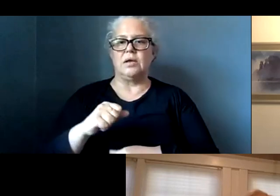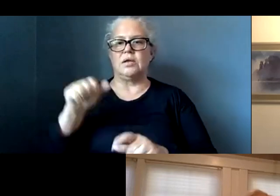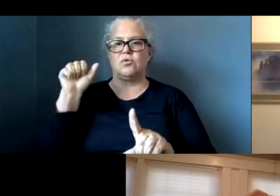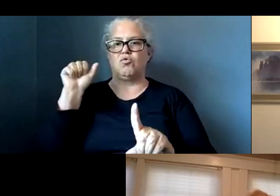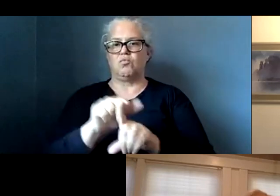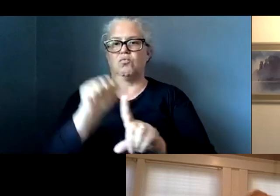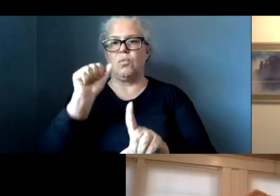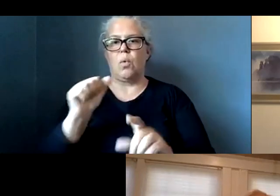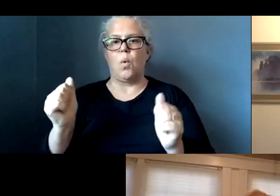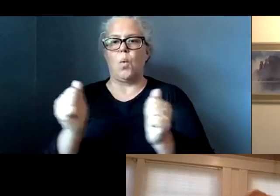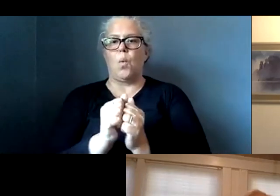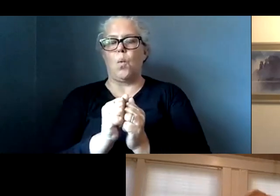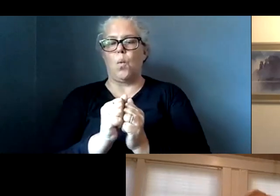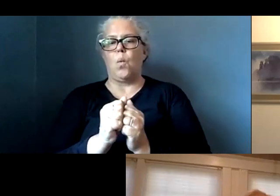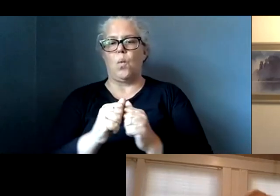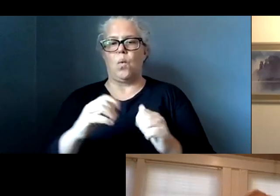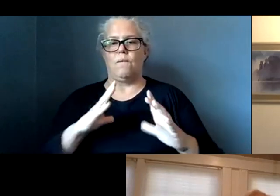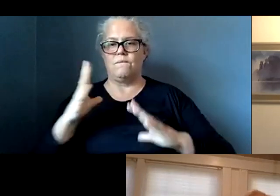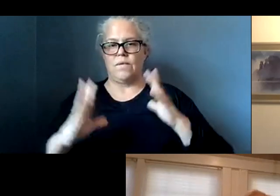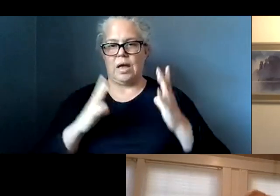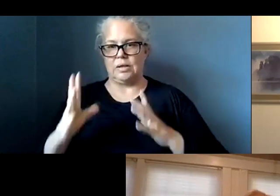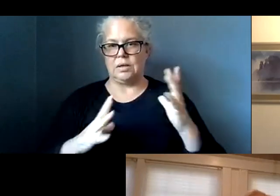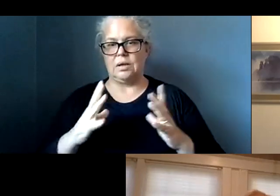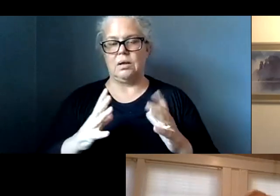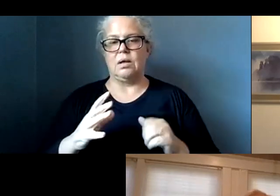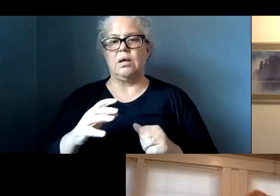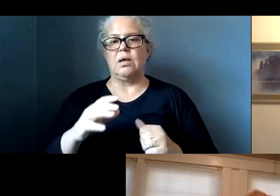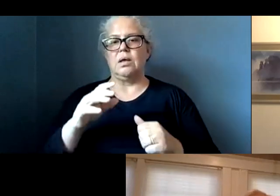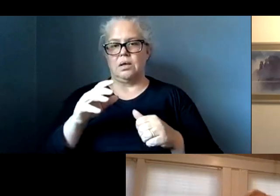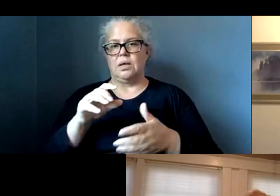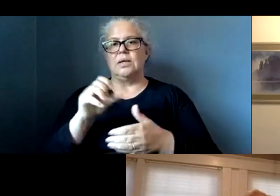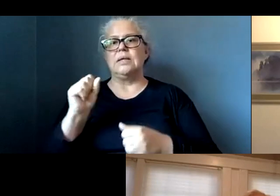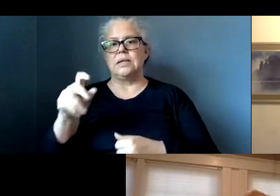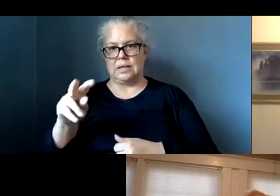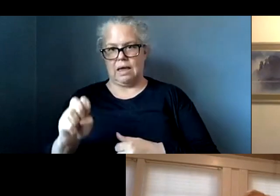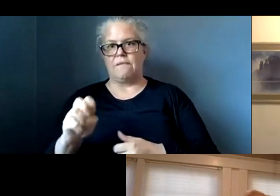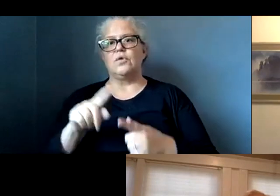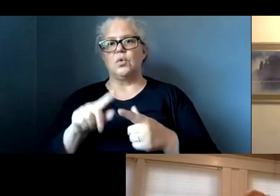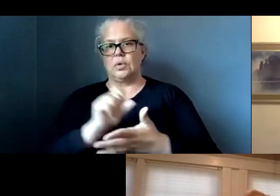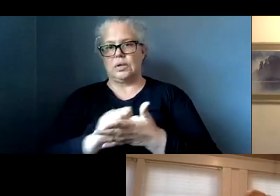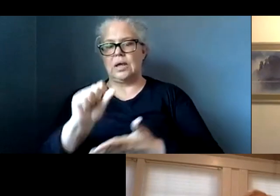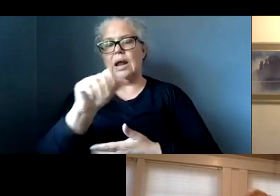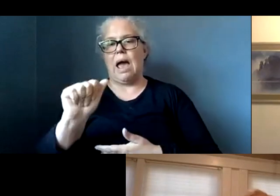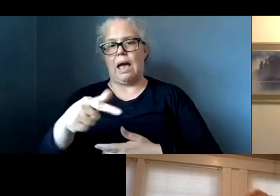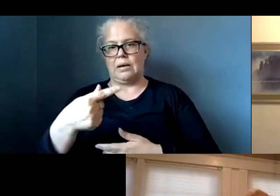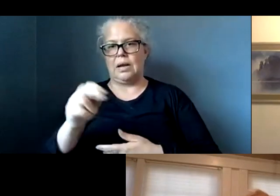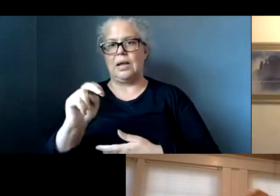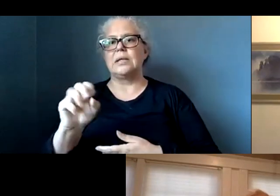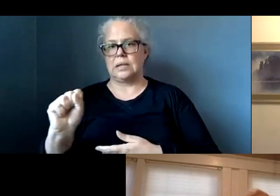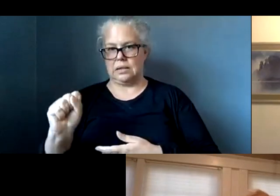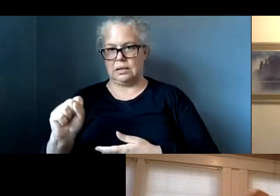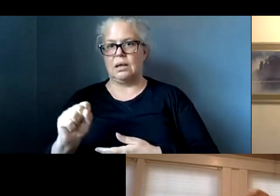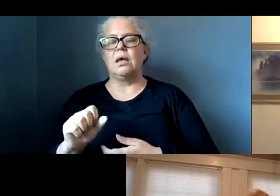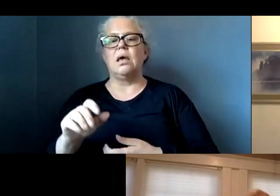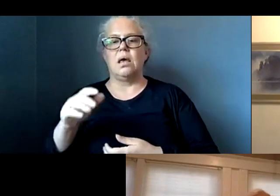fairy fancy, all amort, save to Saint Agnes and her lambs unshorn, and all the bliss to be before